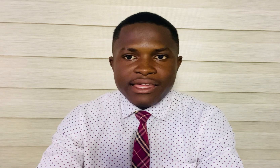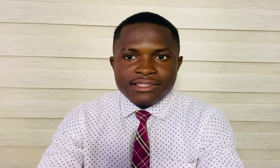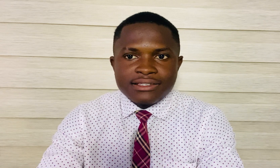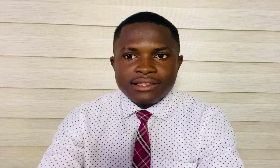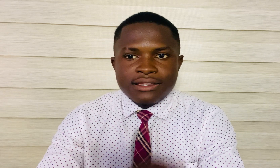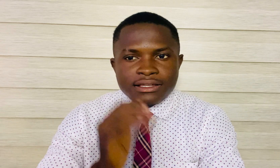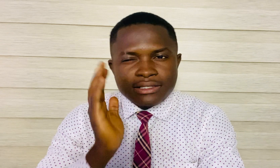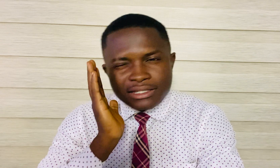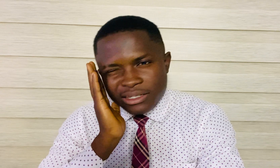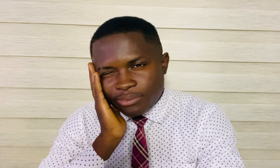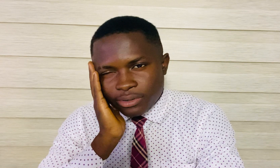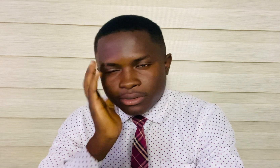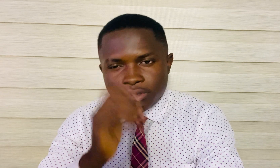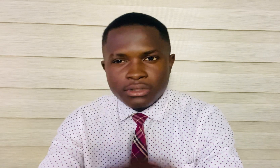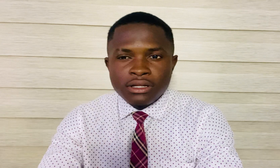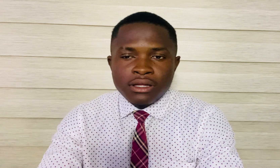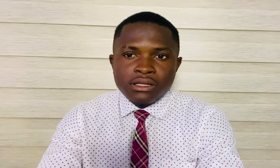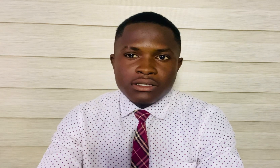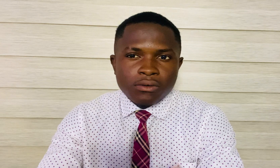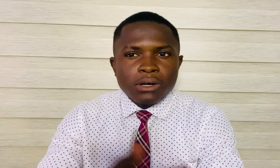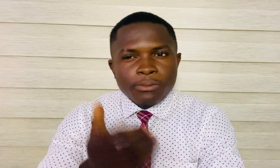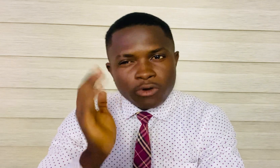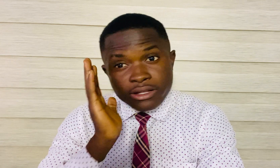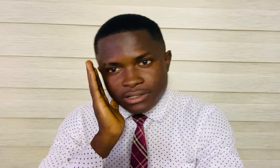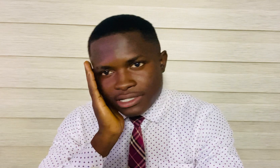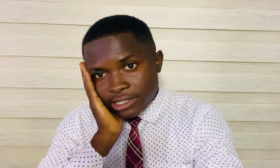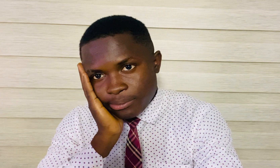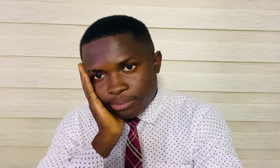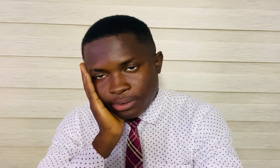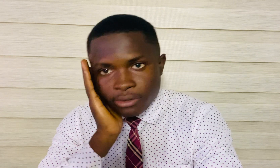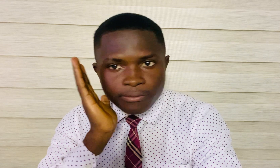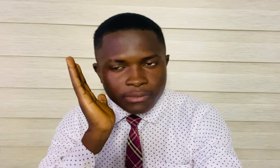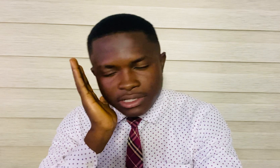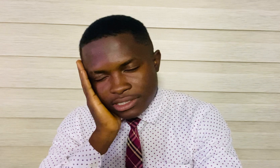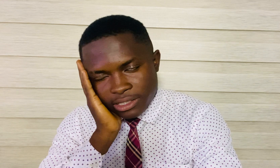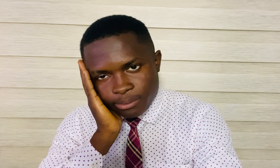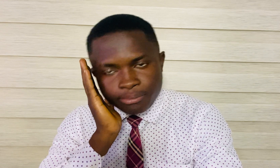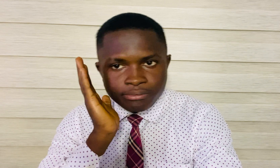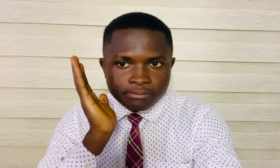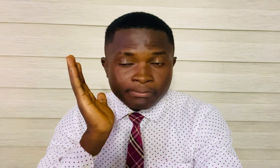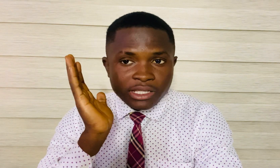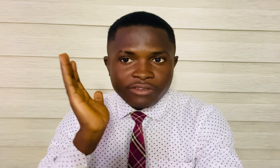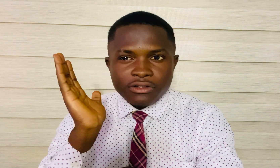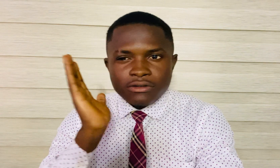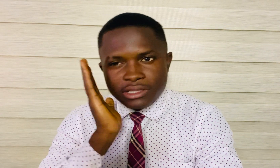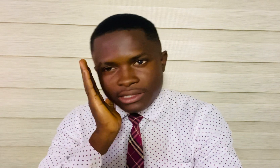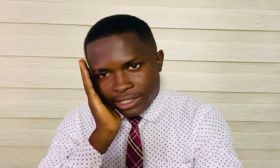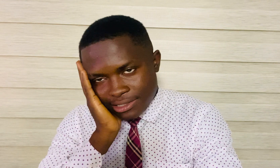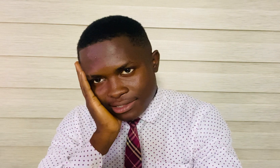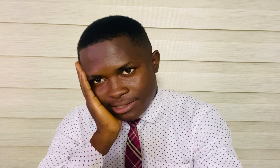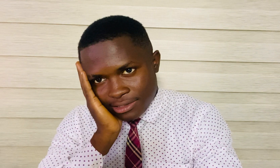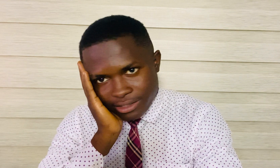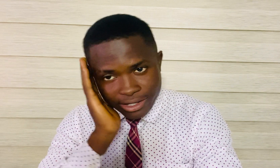is sleep. So I'm going to sleep. Sleep. If you do this, it's